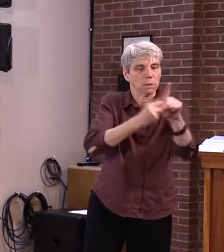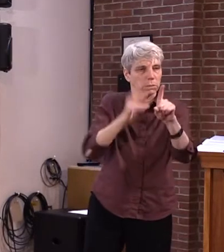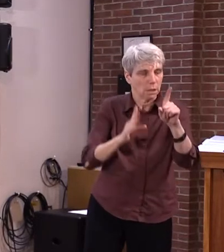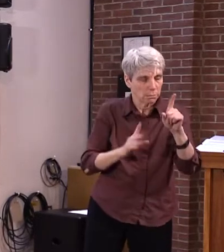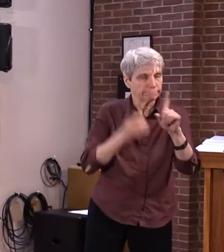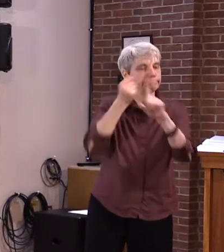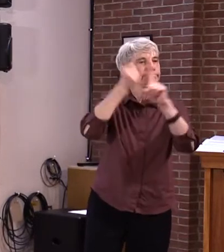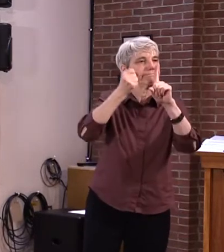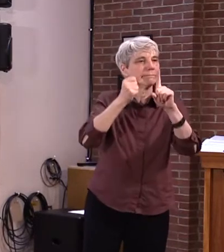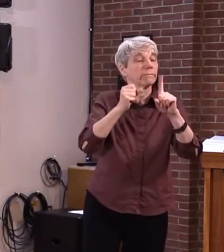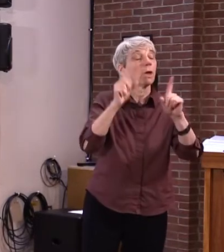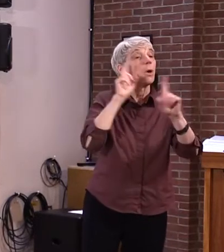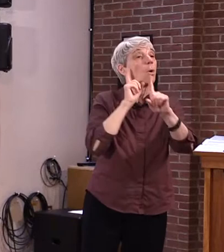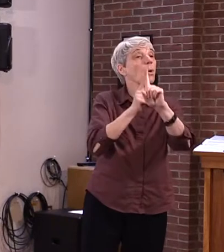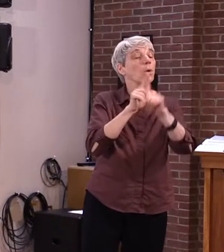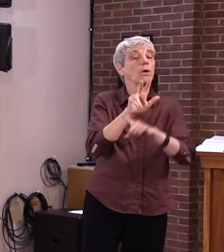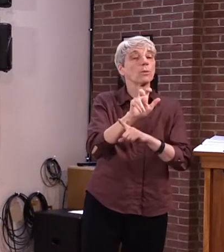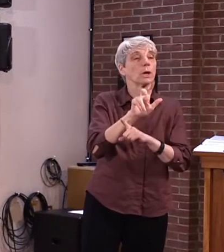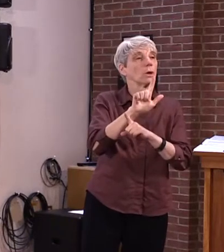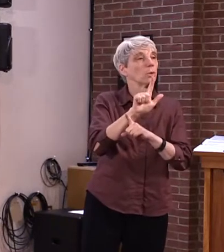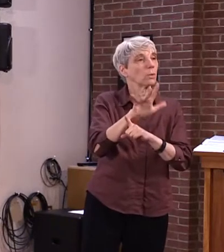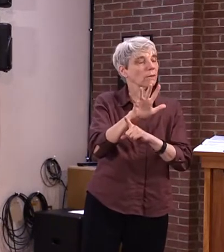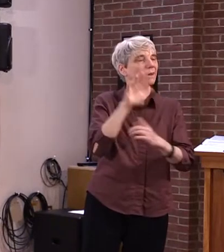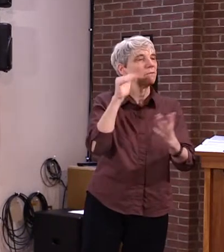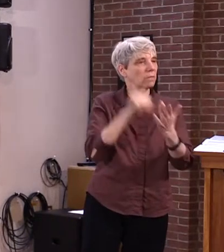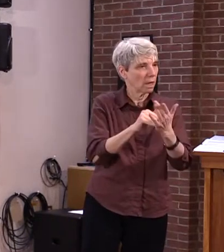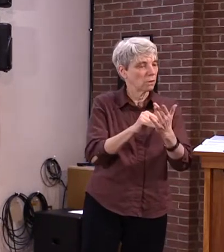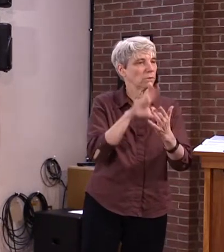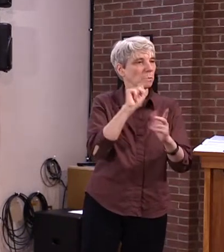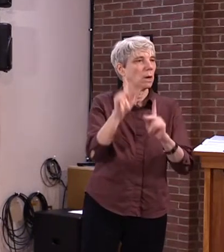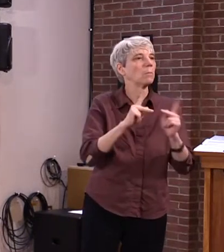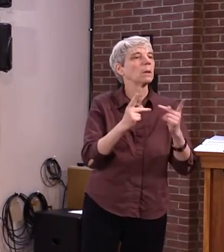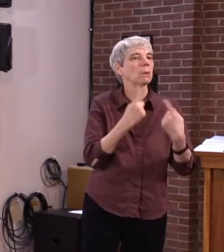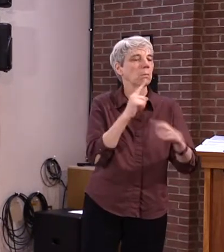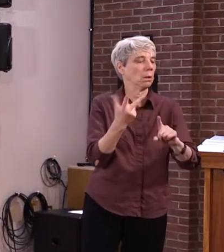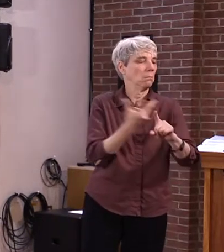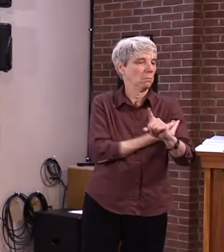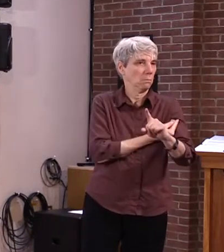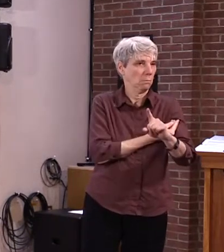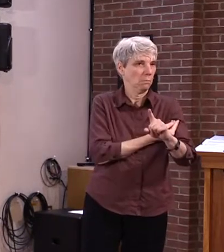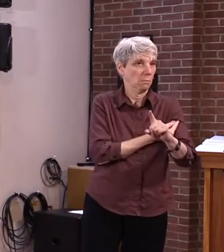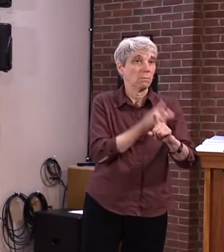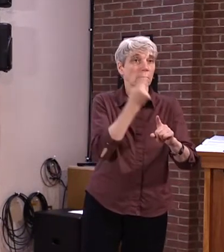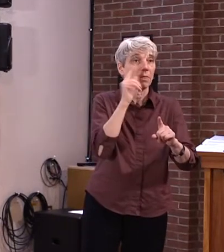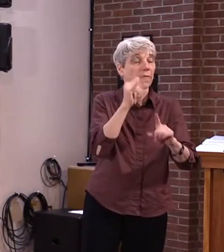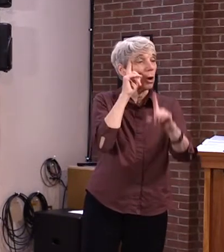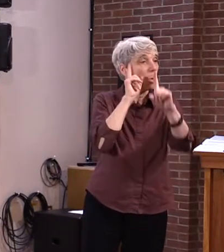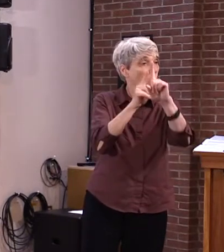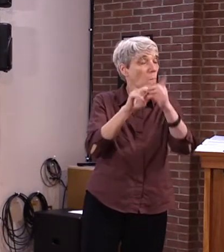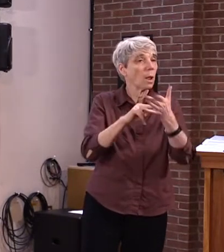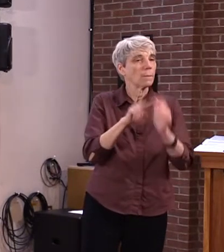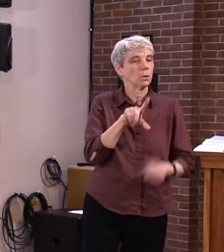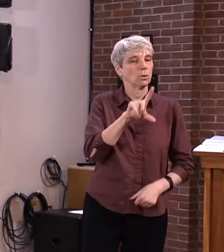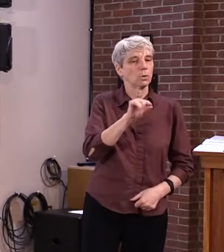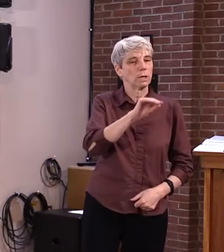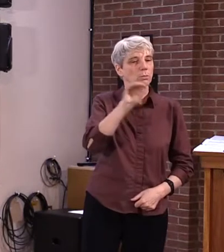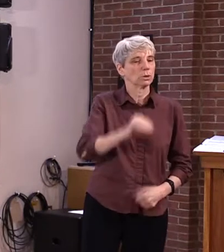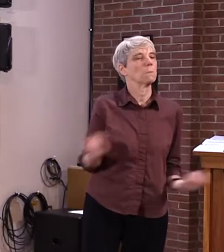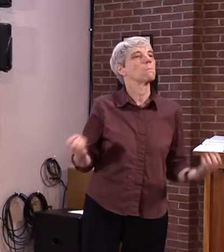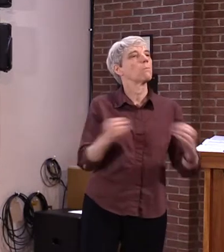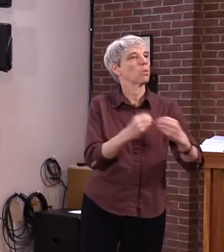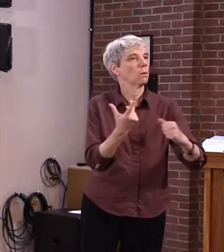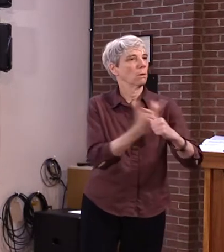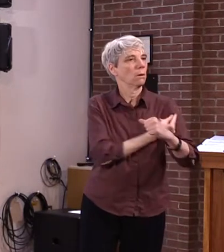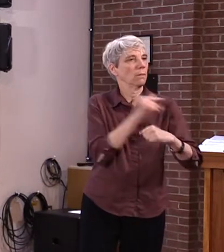of 325,000 Vermonters vaccinated. It's a 20% increase compared to last year in terms of the number of people